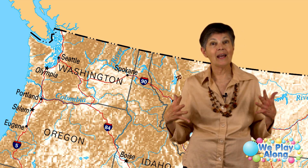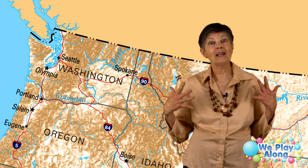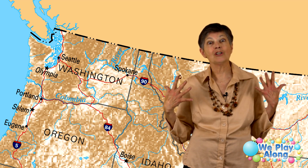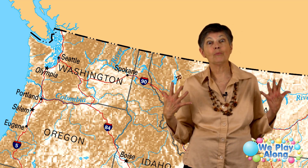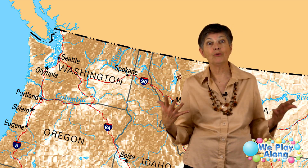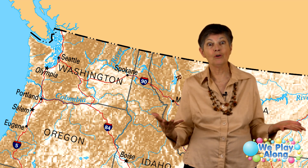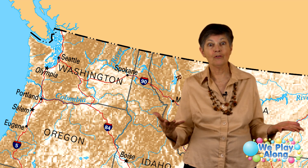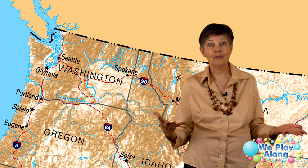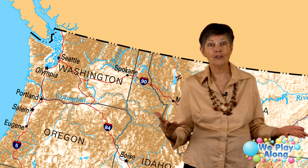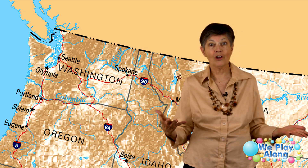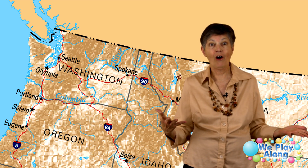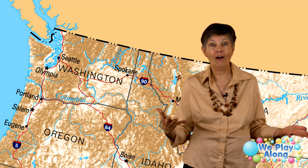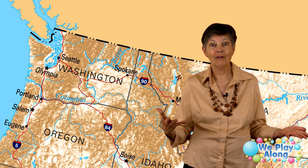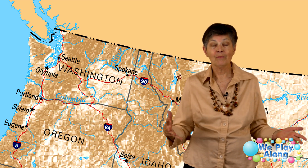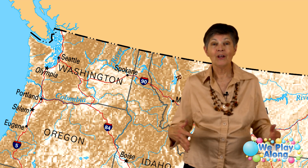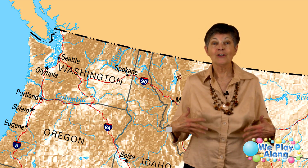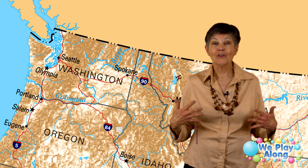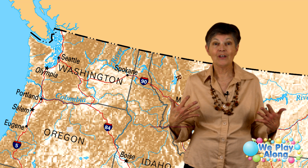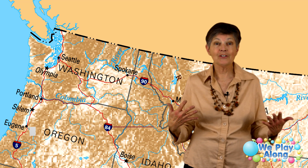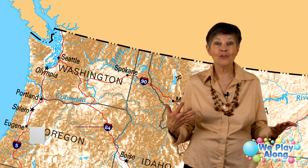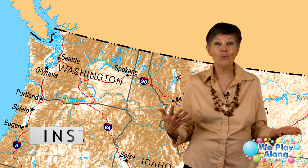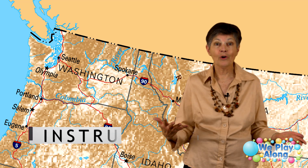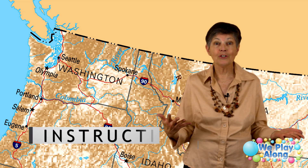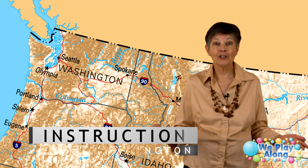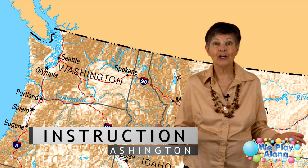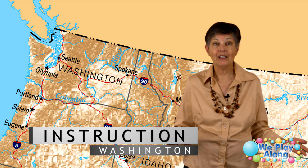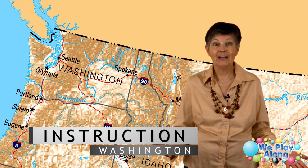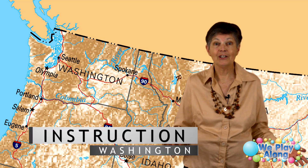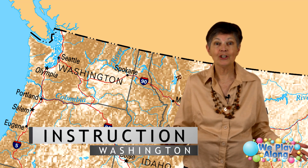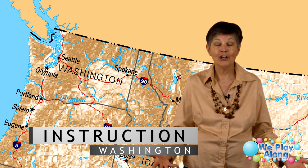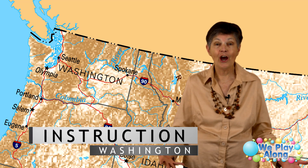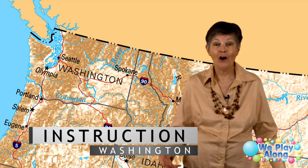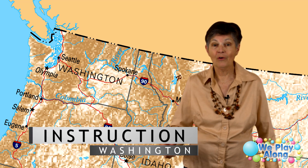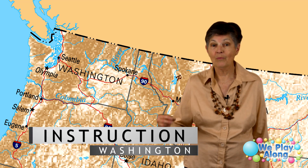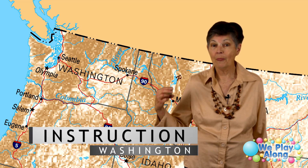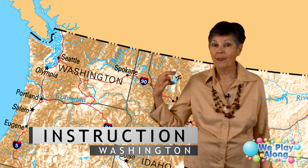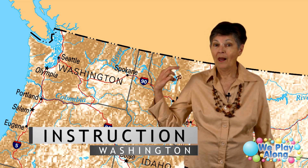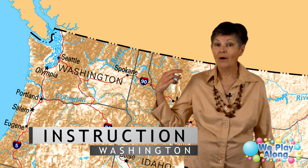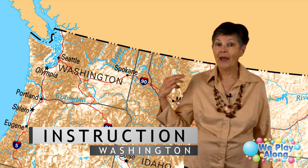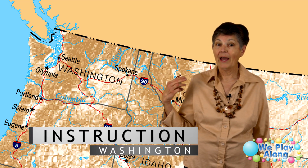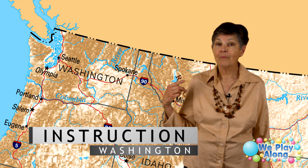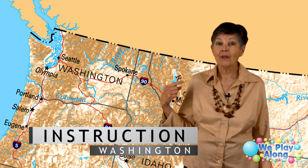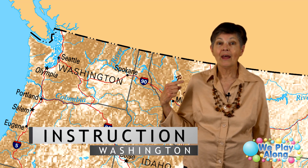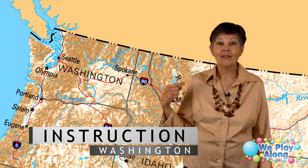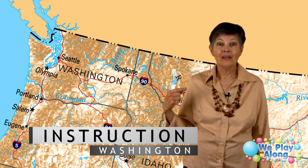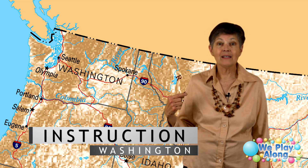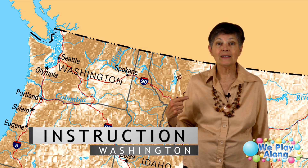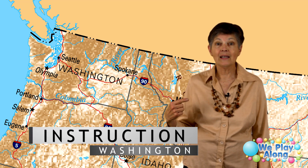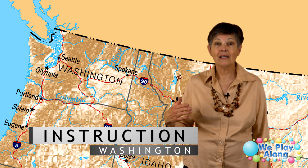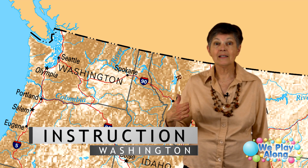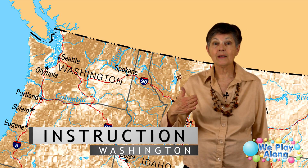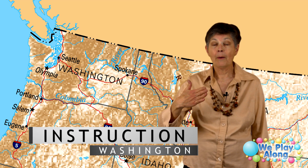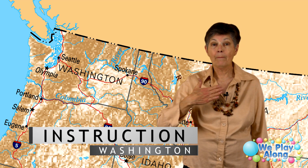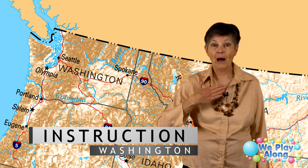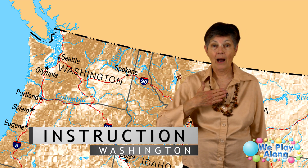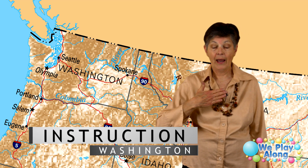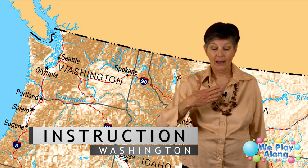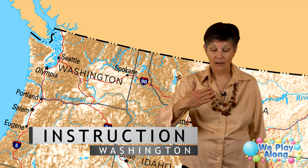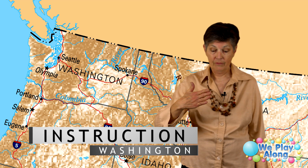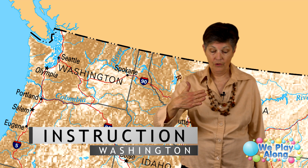and it's a beautiful song. So these are the words you're going to need to know. Okay. This is my, for my,